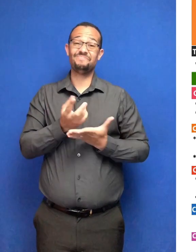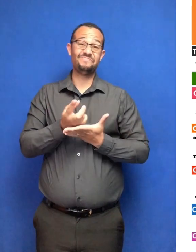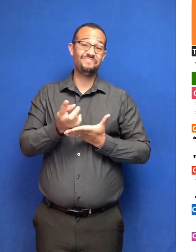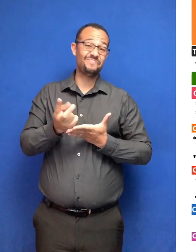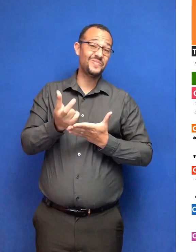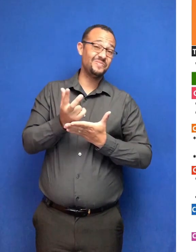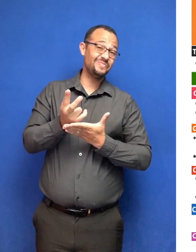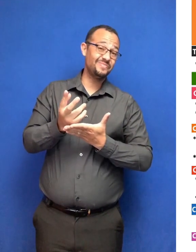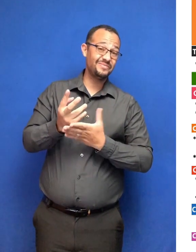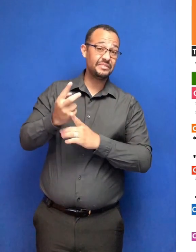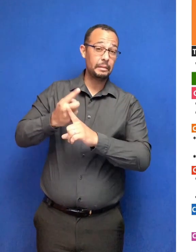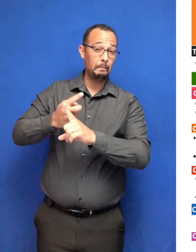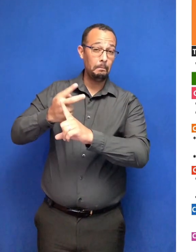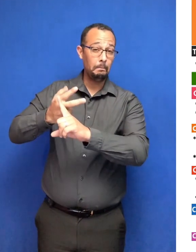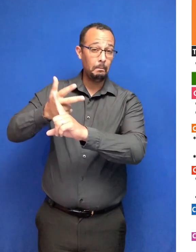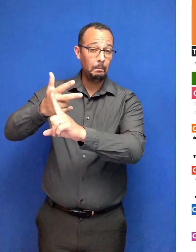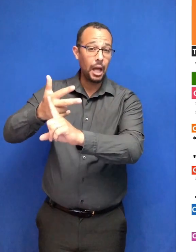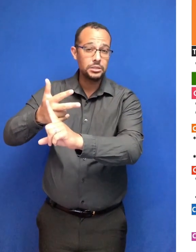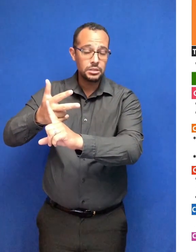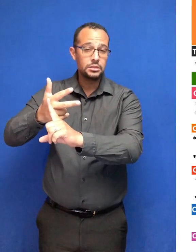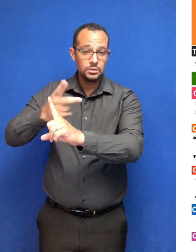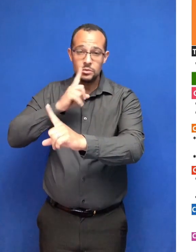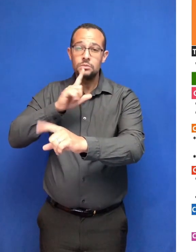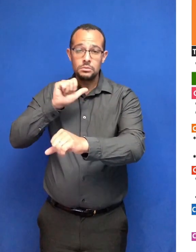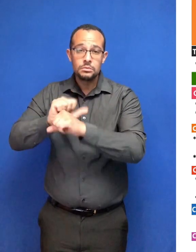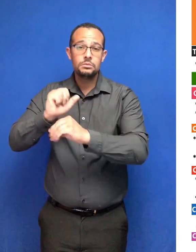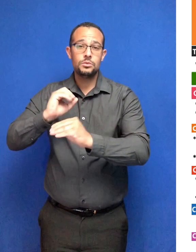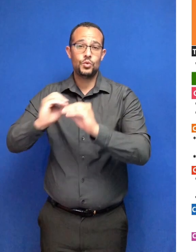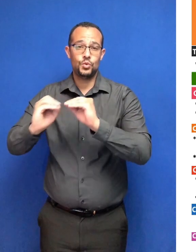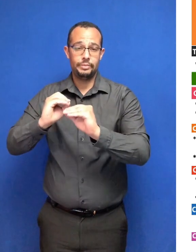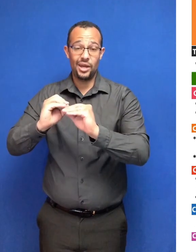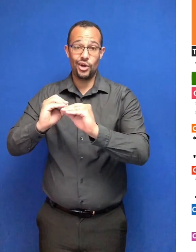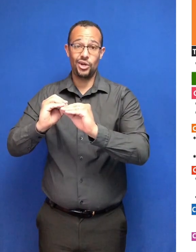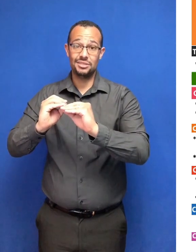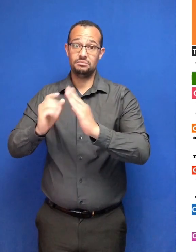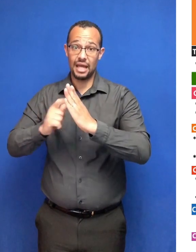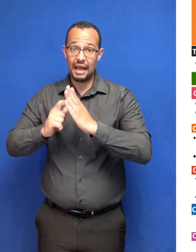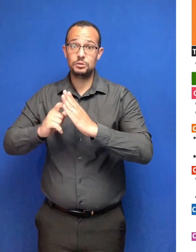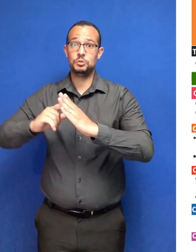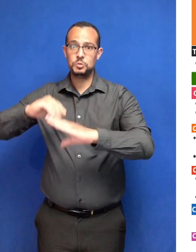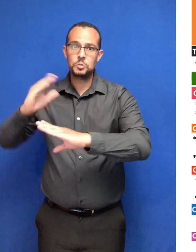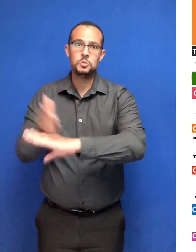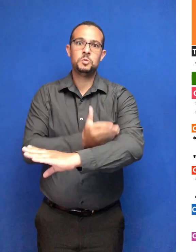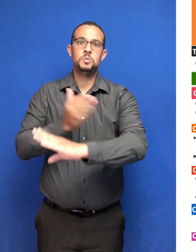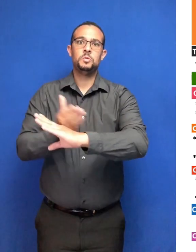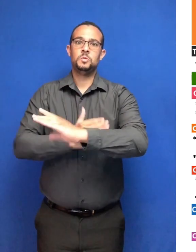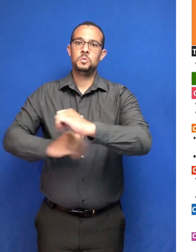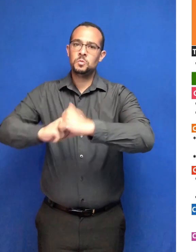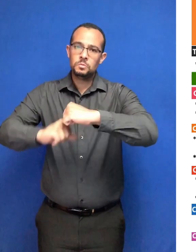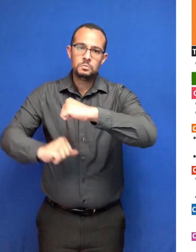take weeks or months to repair and truly rebuild the infrastructure.